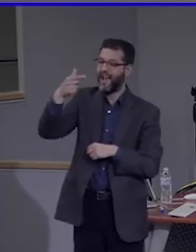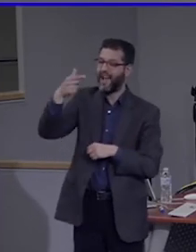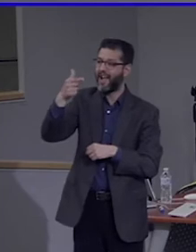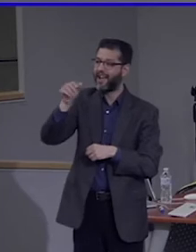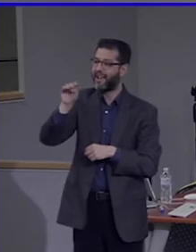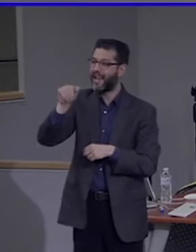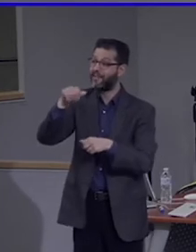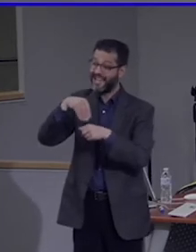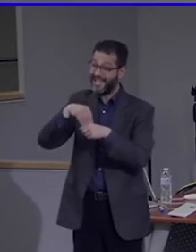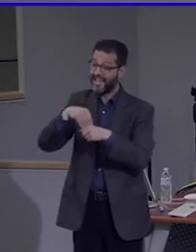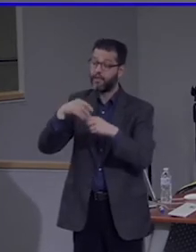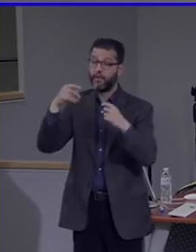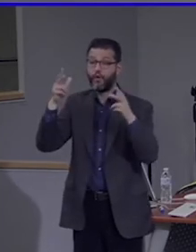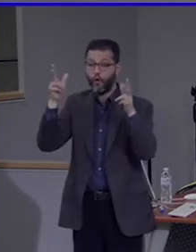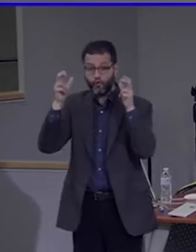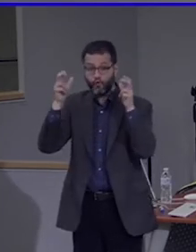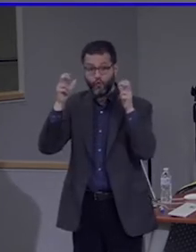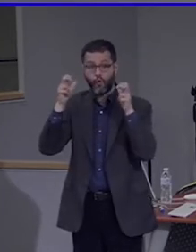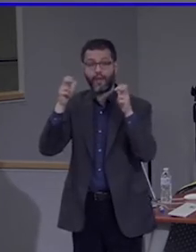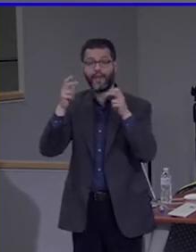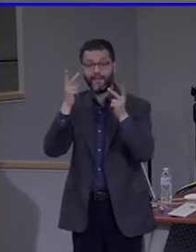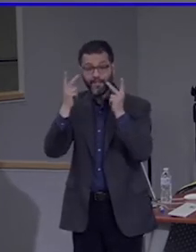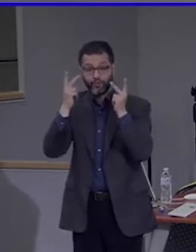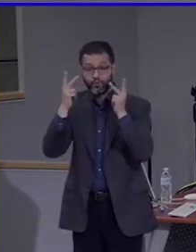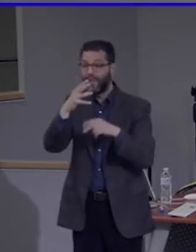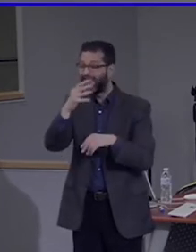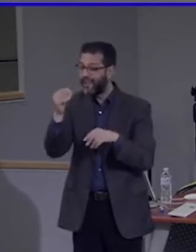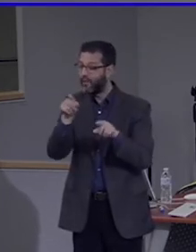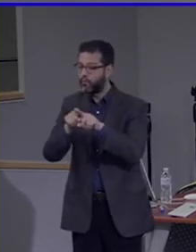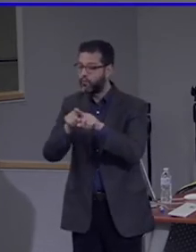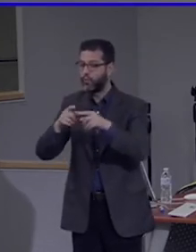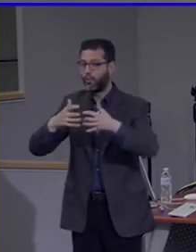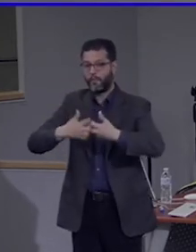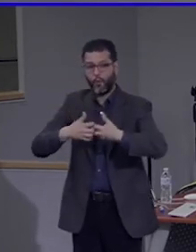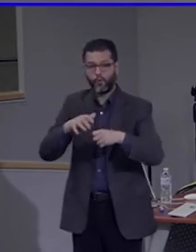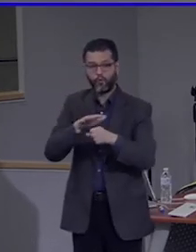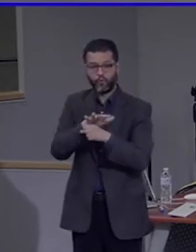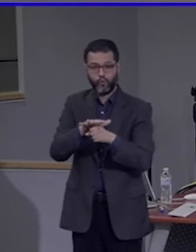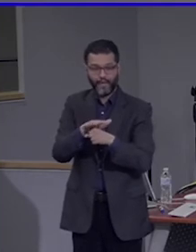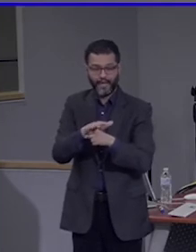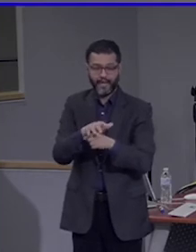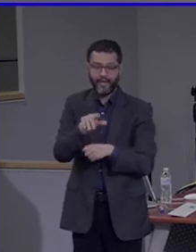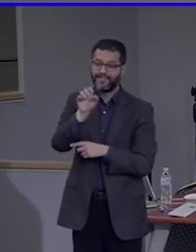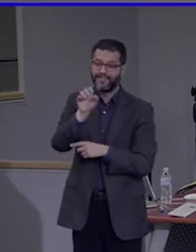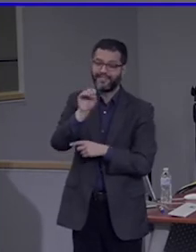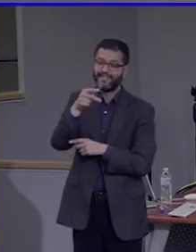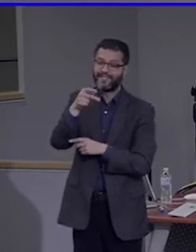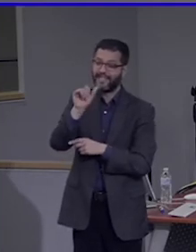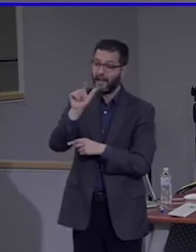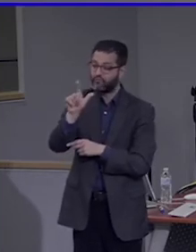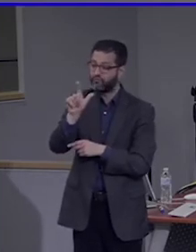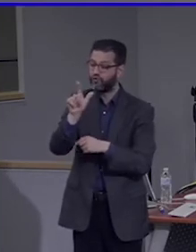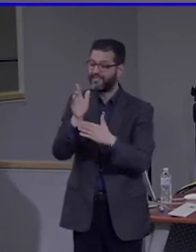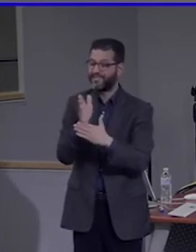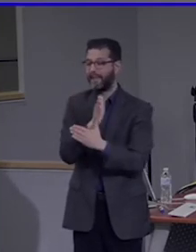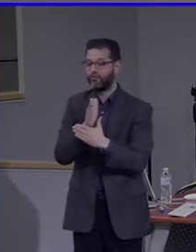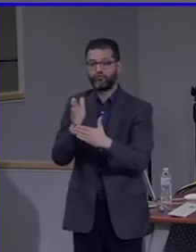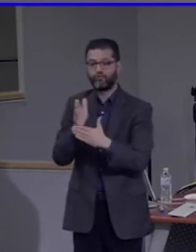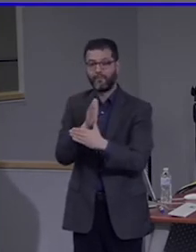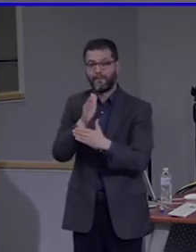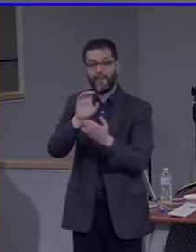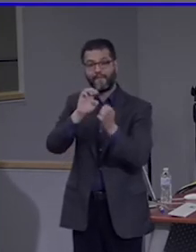auditory visual and also in the motor domains temporal spectral evolution and evoked